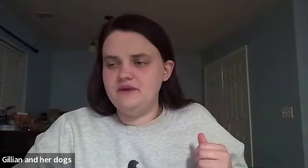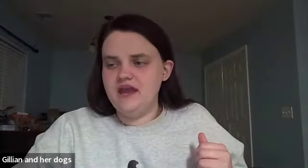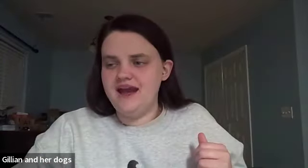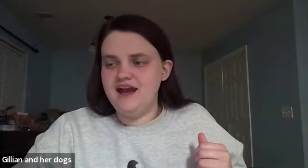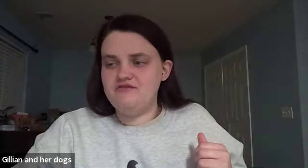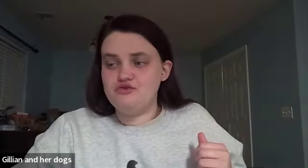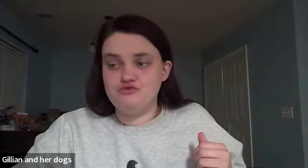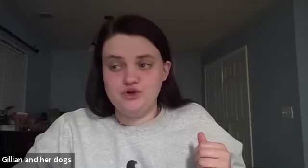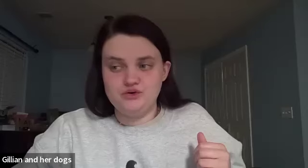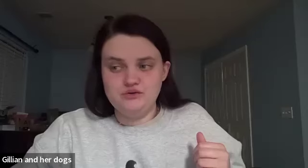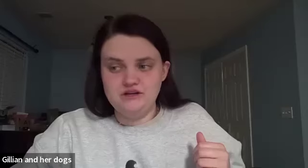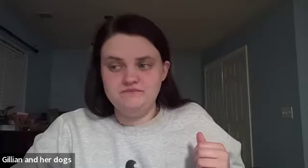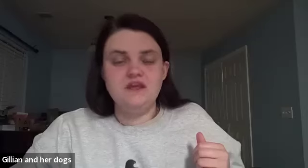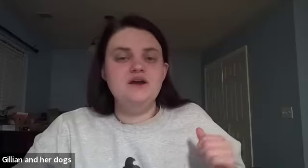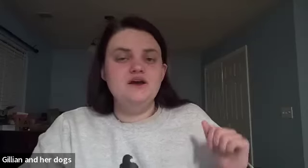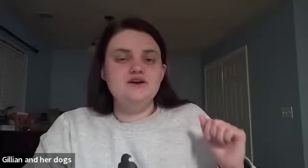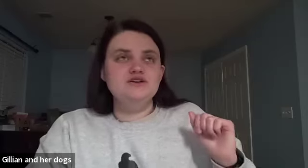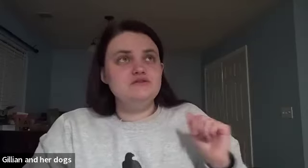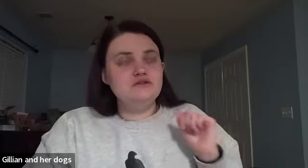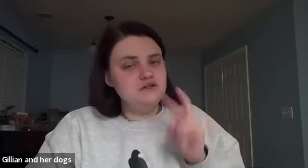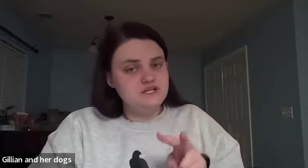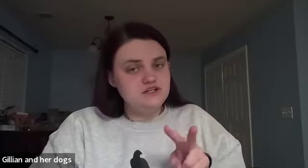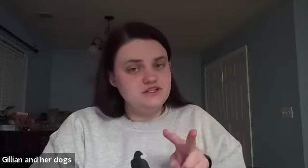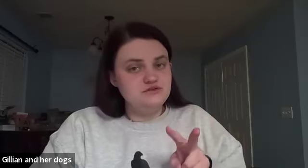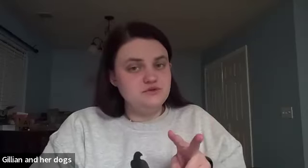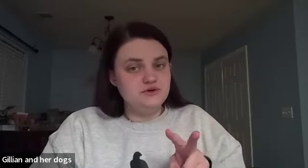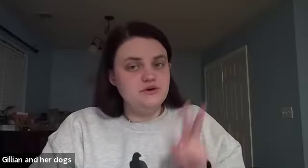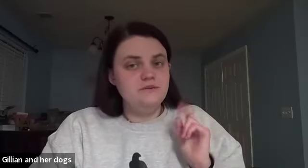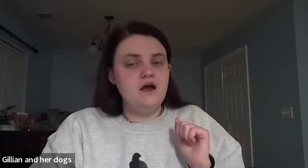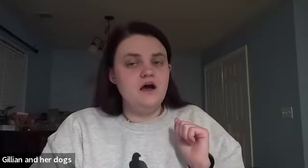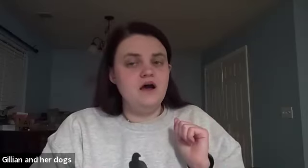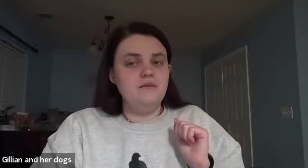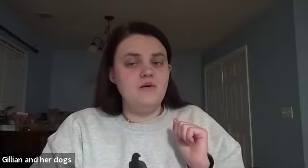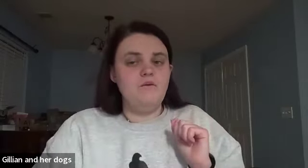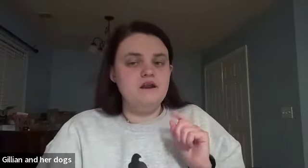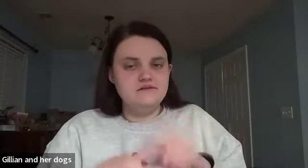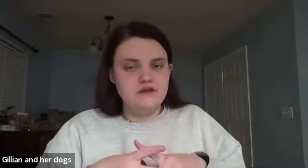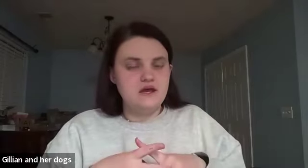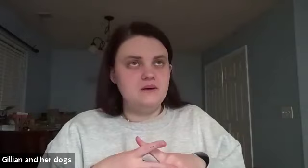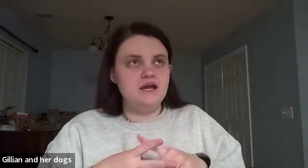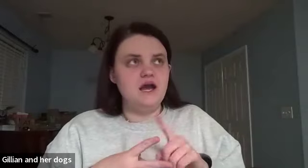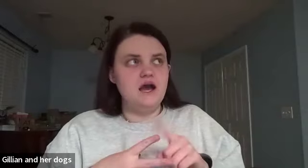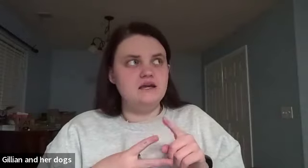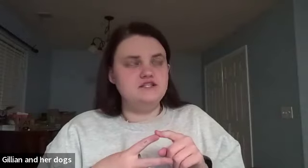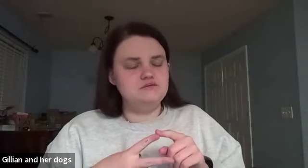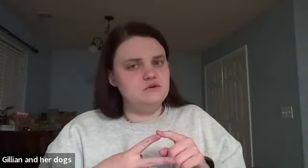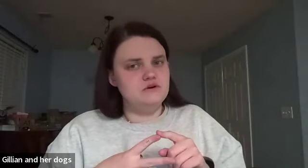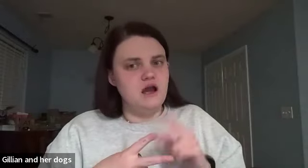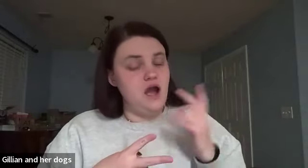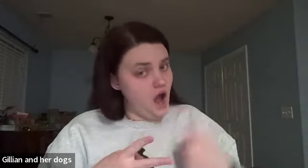Then we have rude. So there are 2 ways you can do rude. One of them I do more,